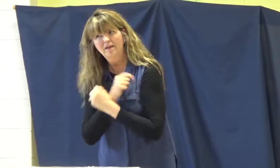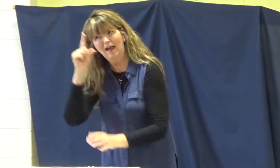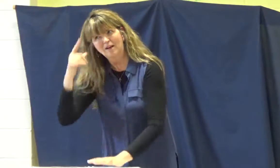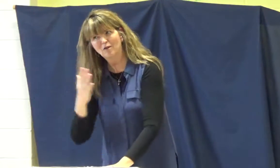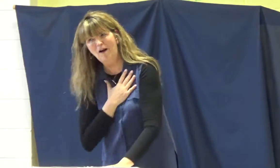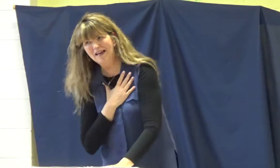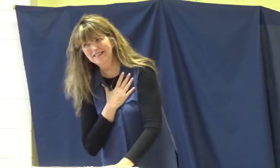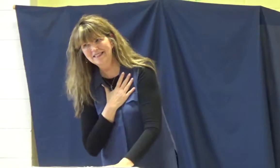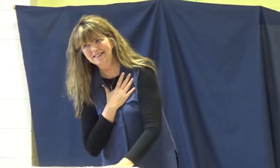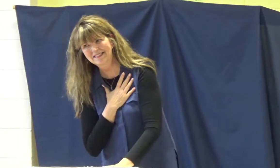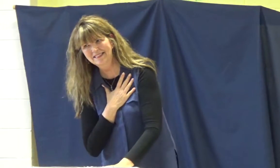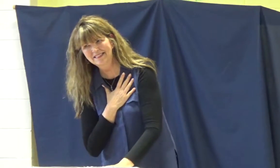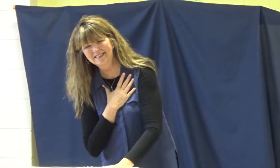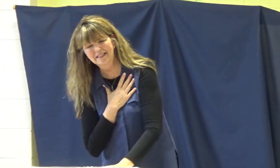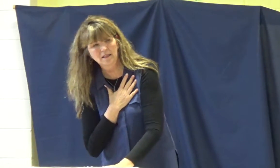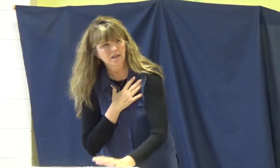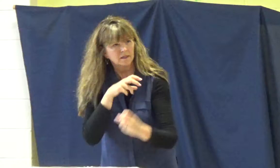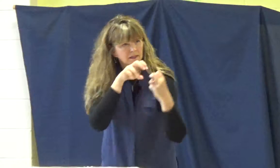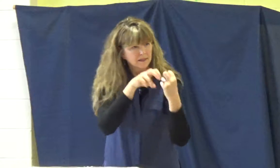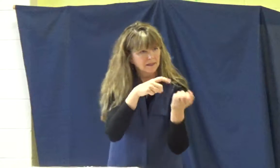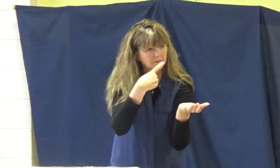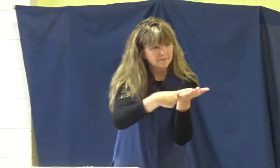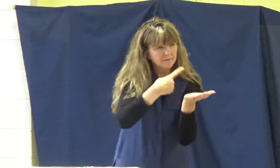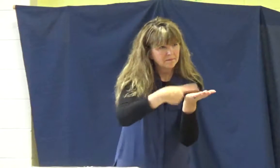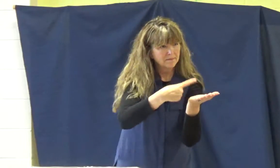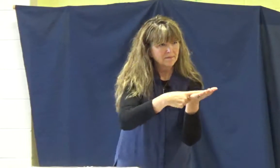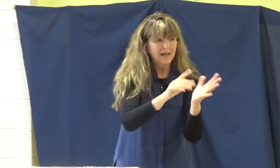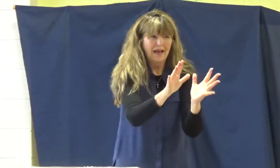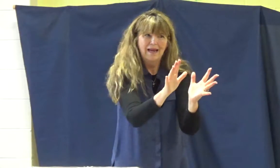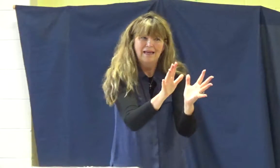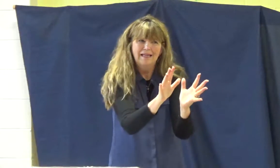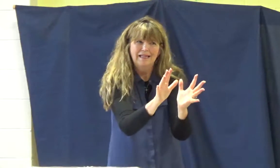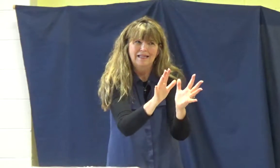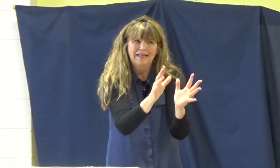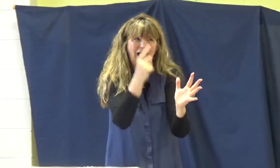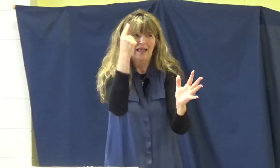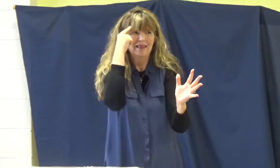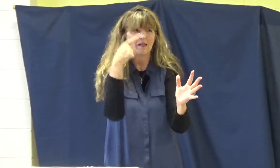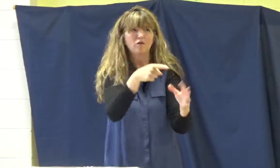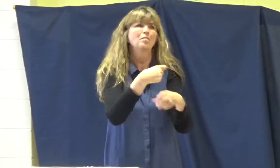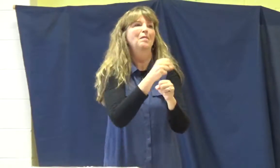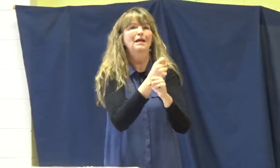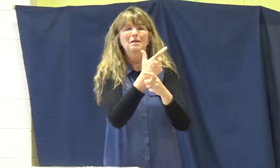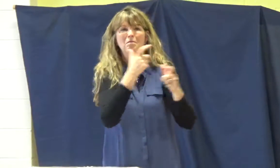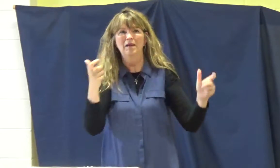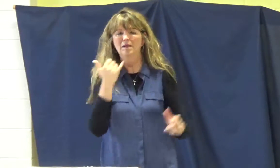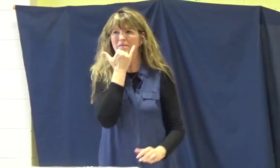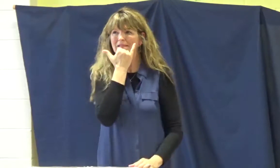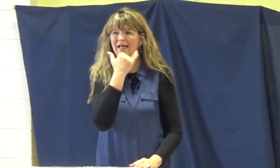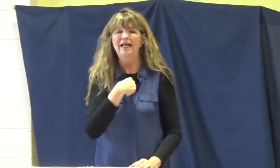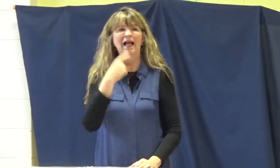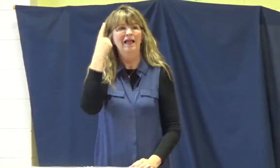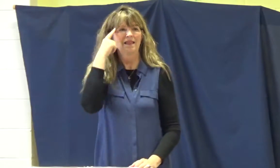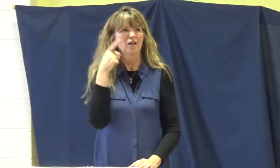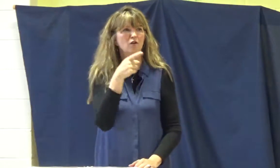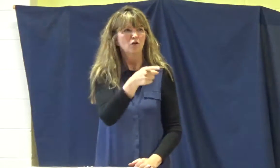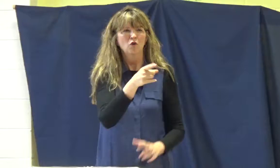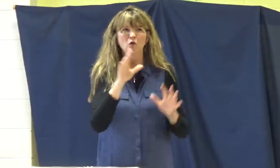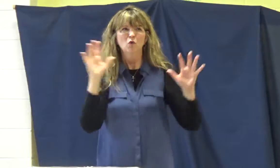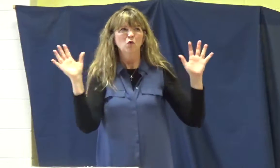in love and with grace. We talk with them, I think maybe this might be a big